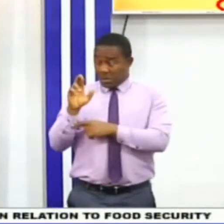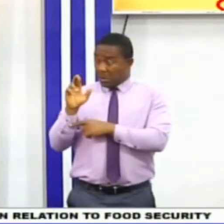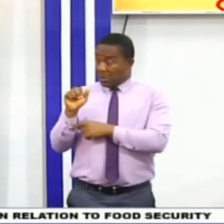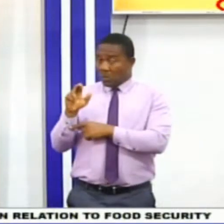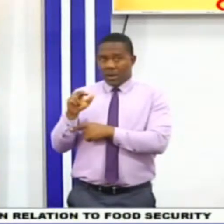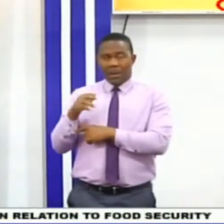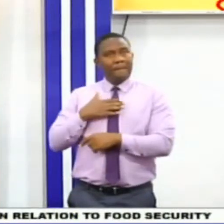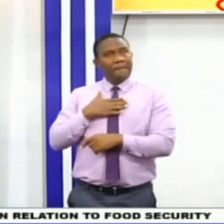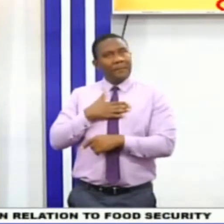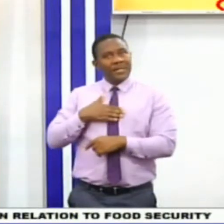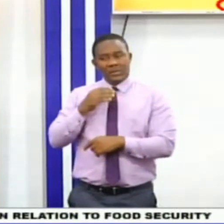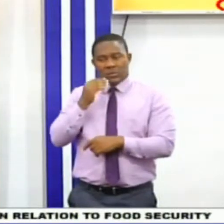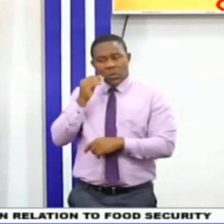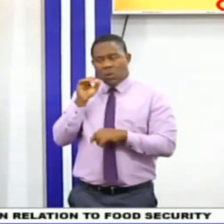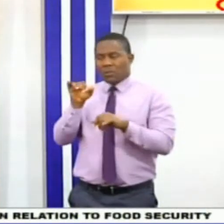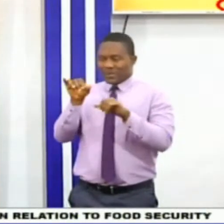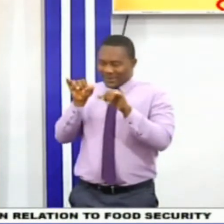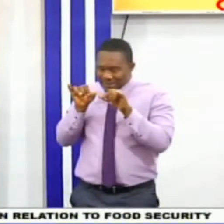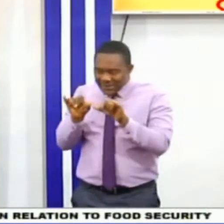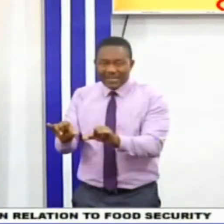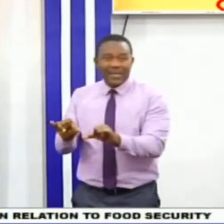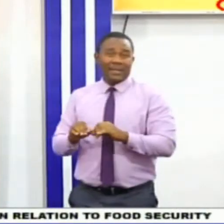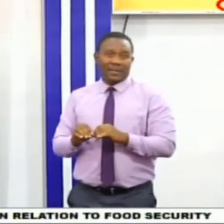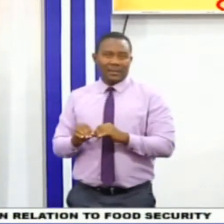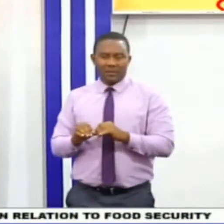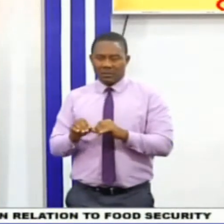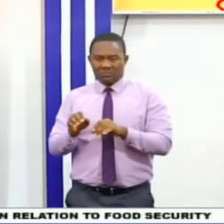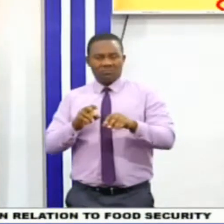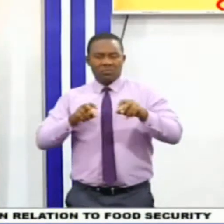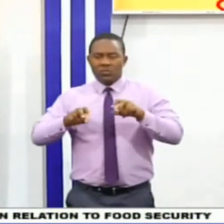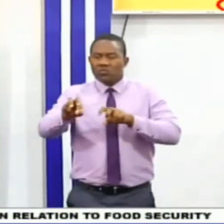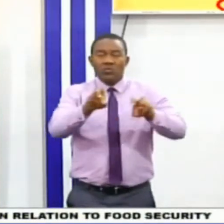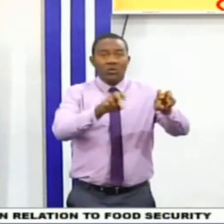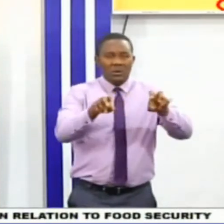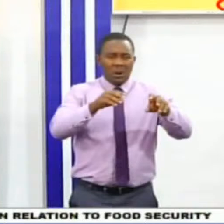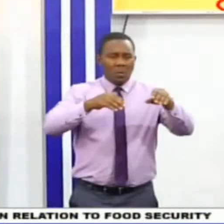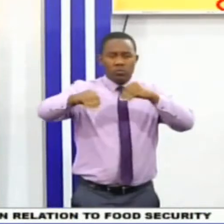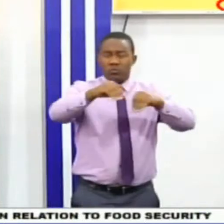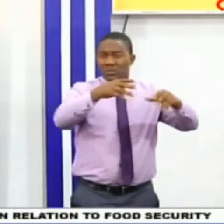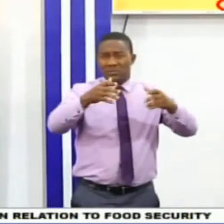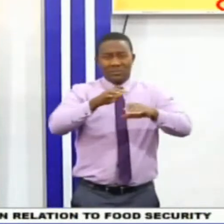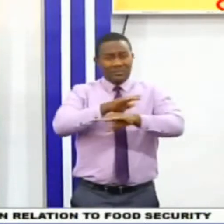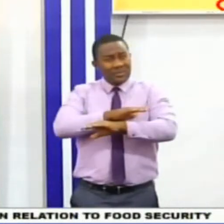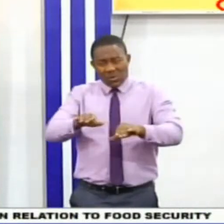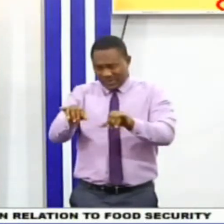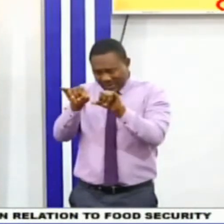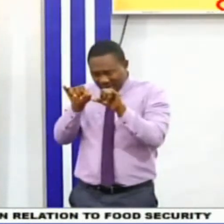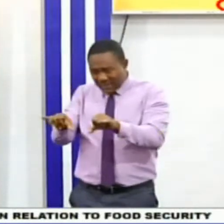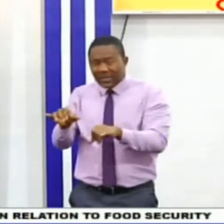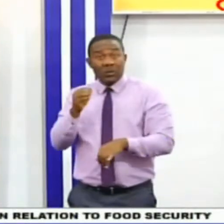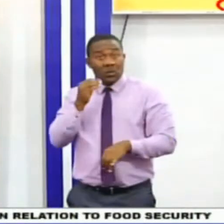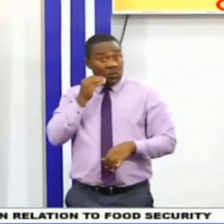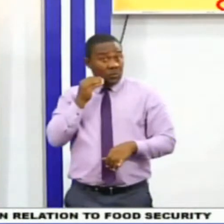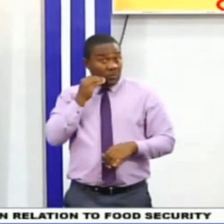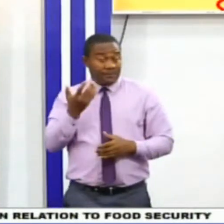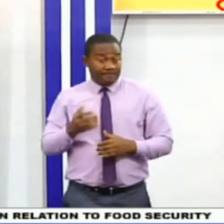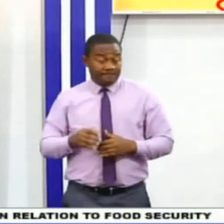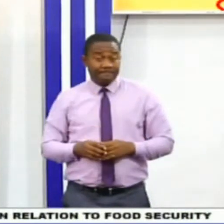hia pa so oba abonte a tran ofie enye ade a ɛfa aduane ho kwa ene ntina me ka